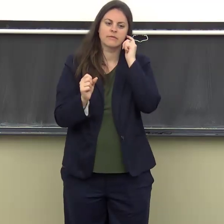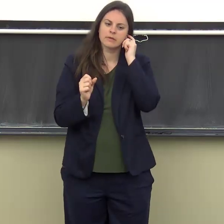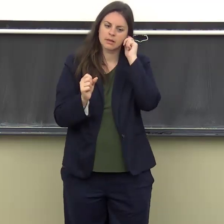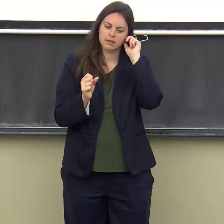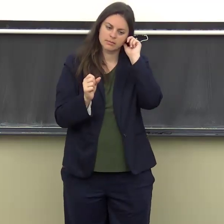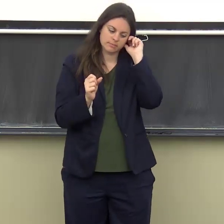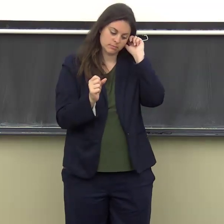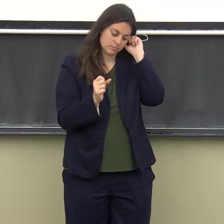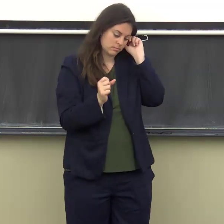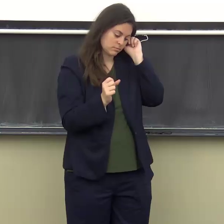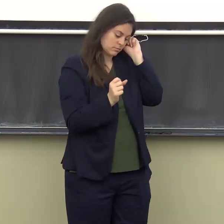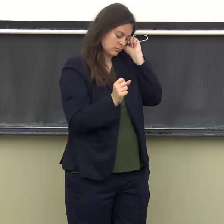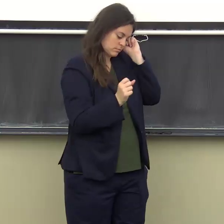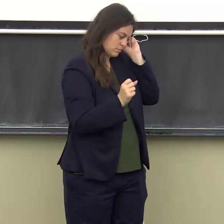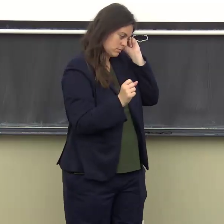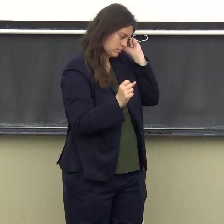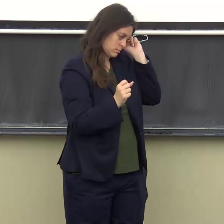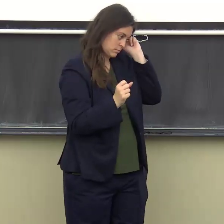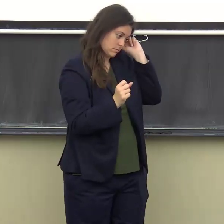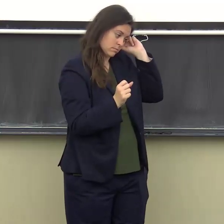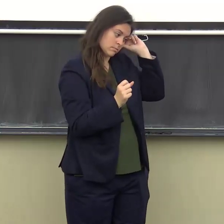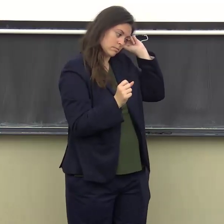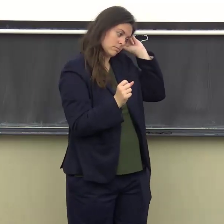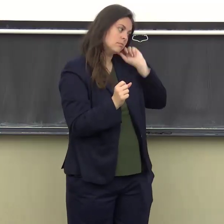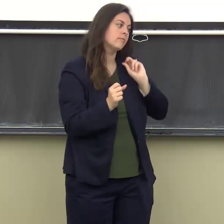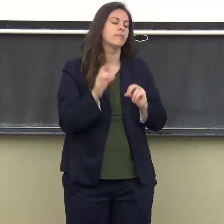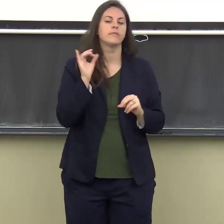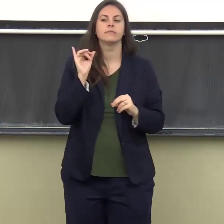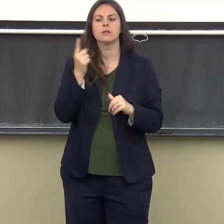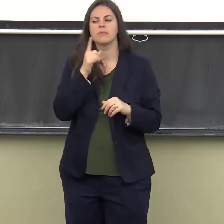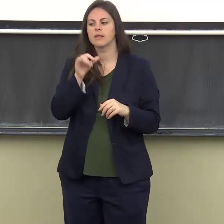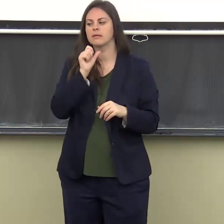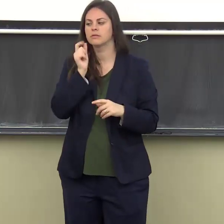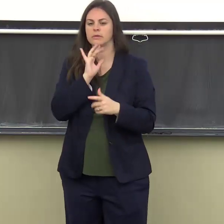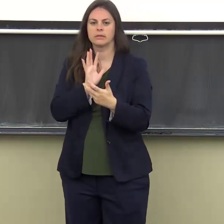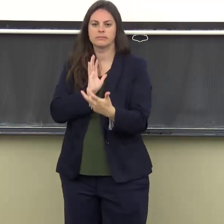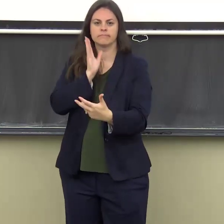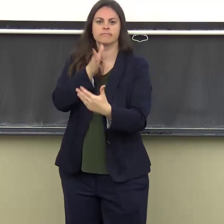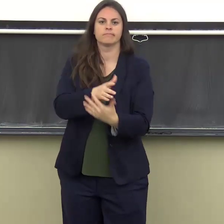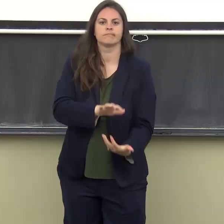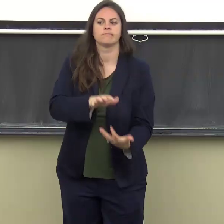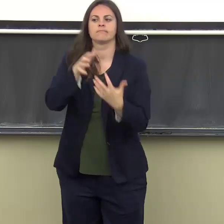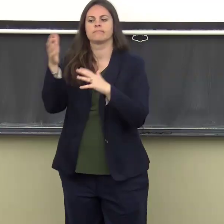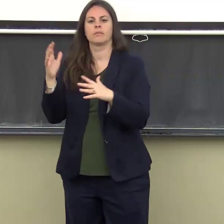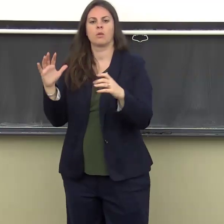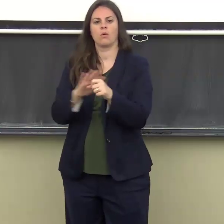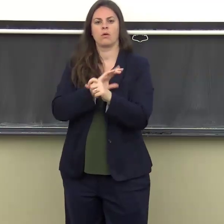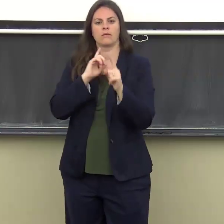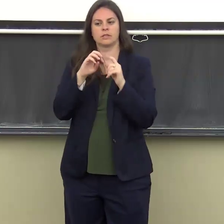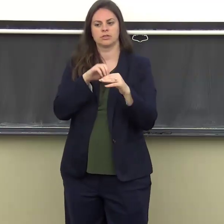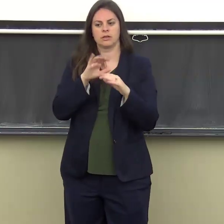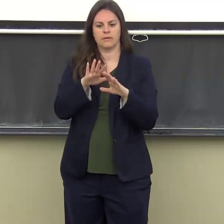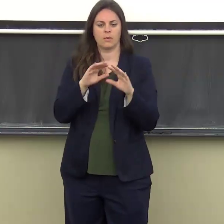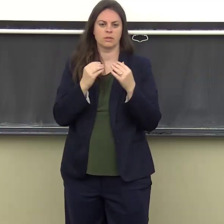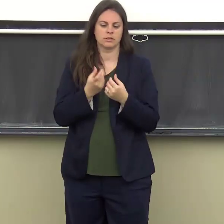the whole conversation that they're having in their organization, or maybe threaten their livelihood or their